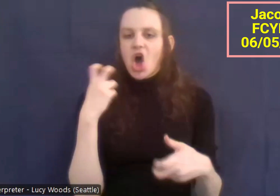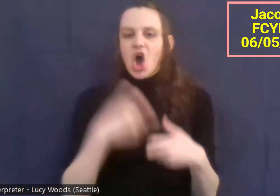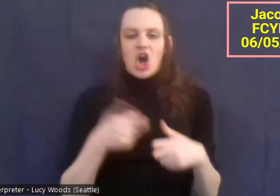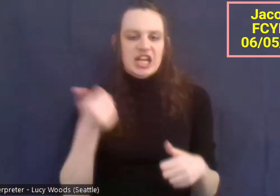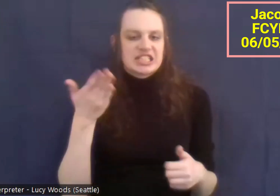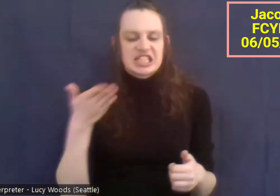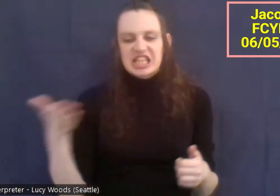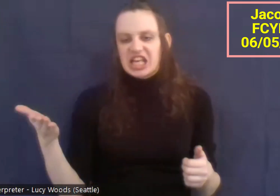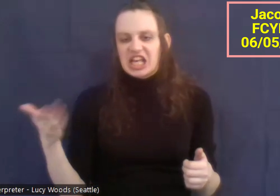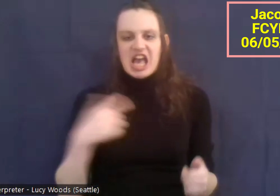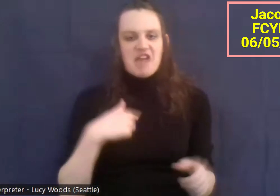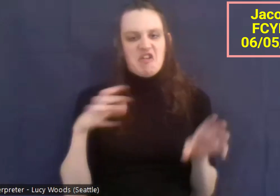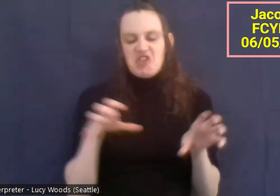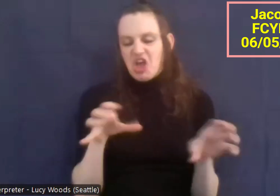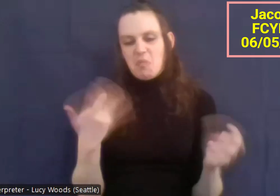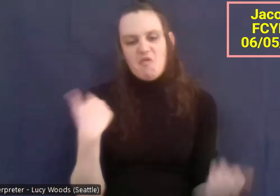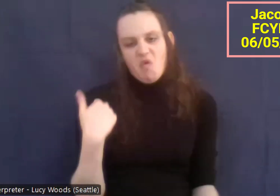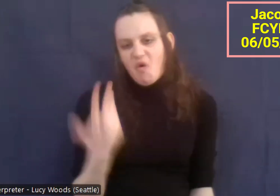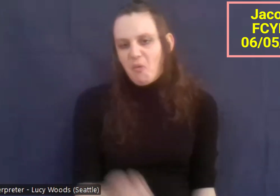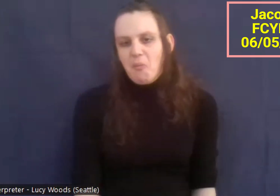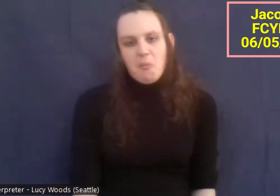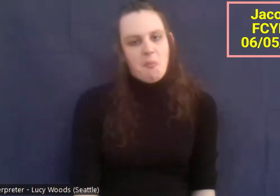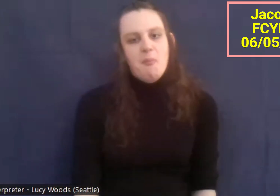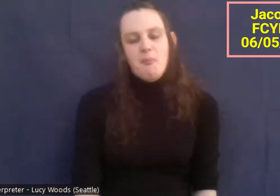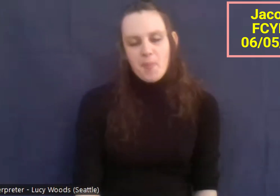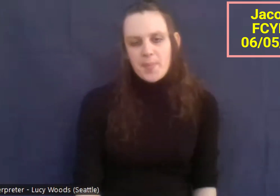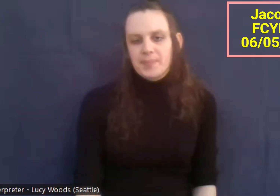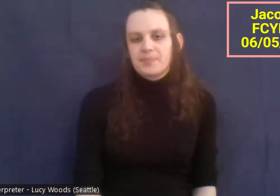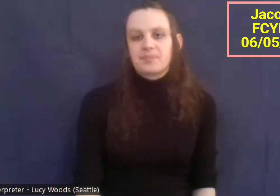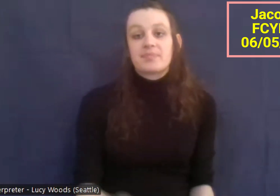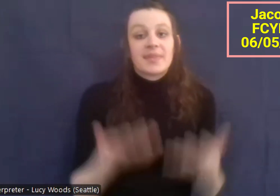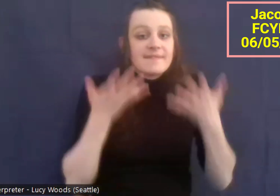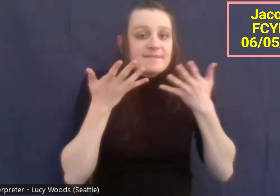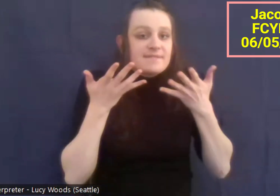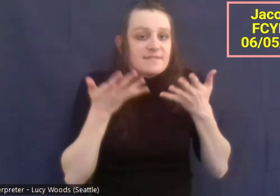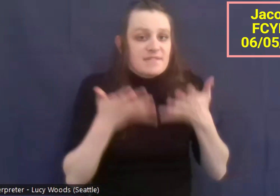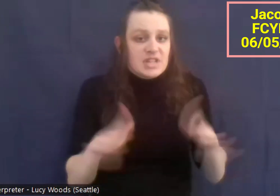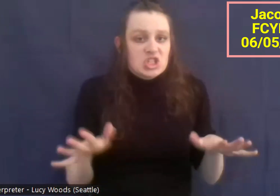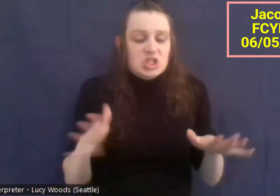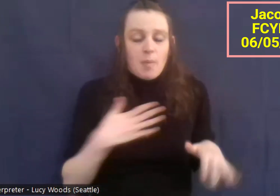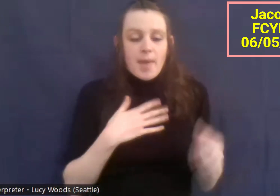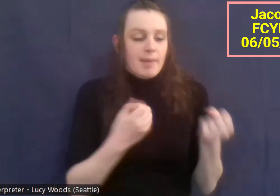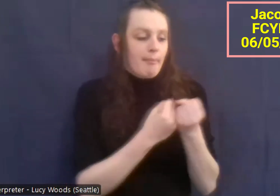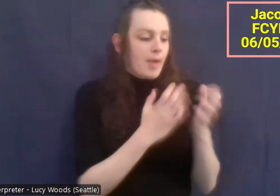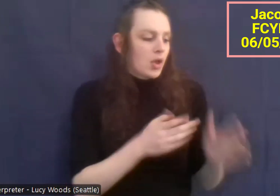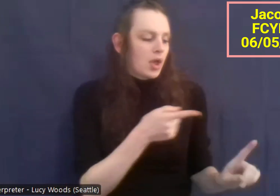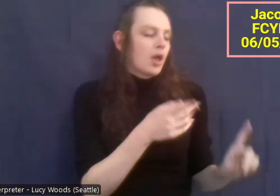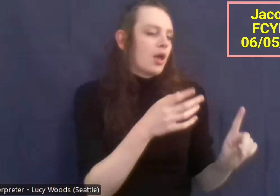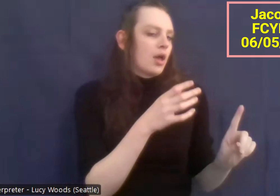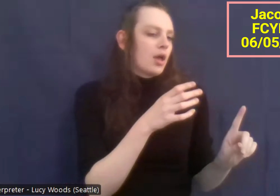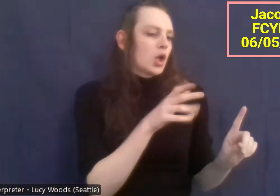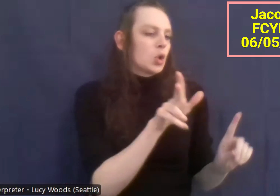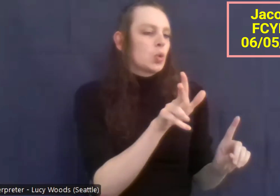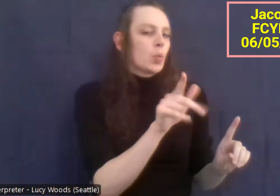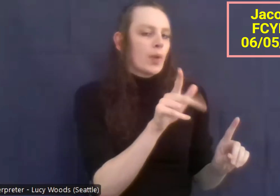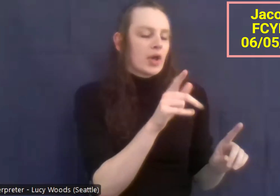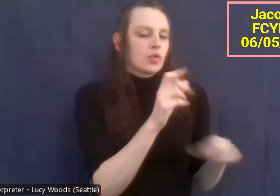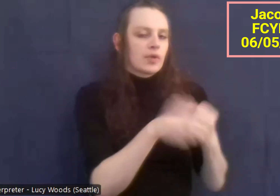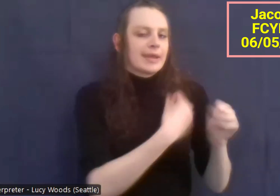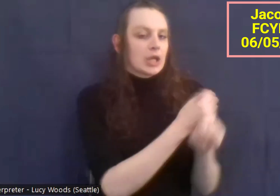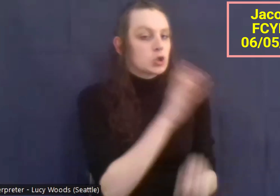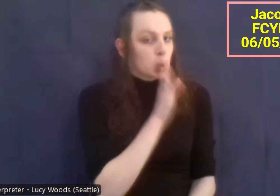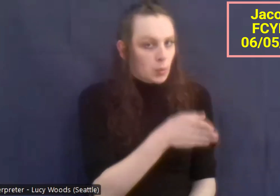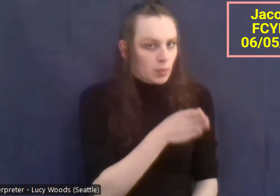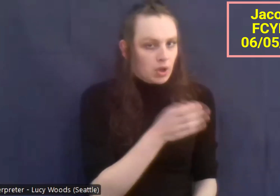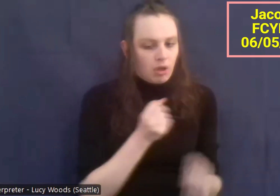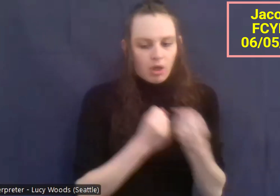sugarcoat it. And when I got done with it, my sponsor, who's got 23 years and has sponsored countless men, told me